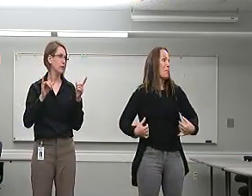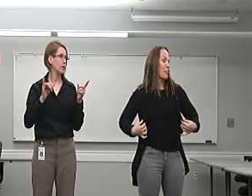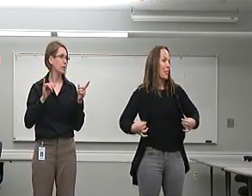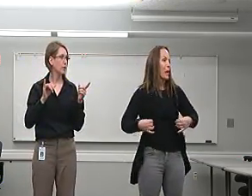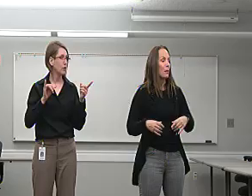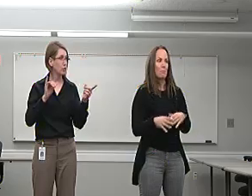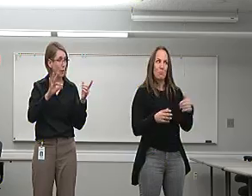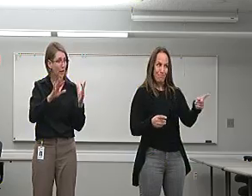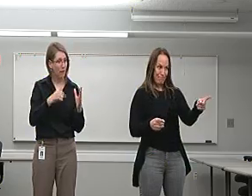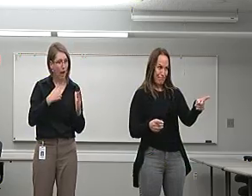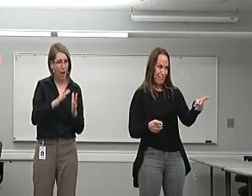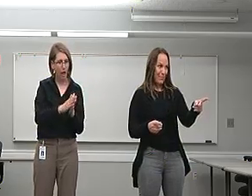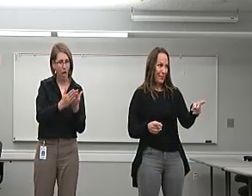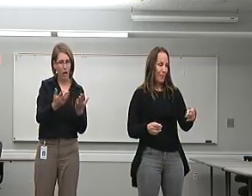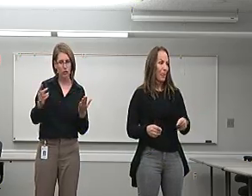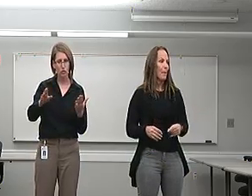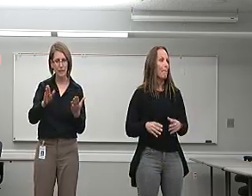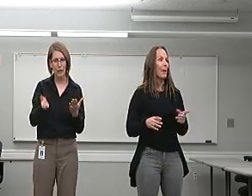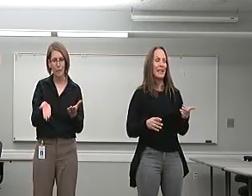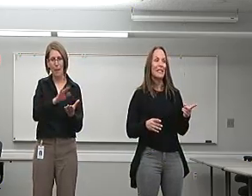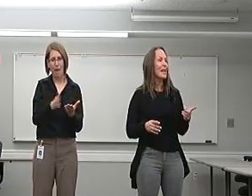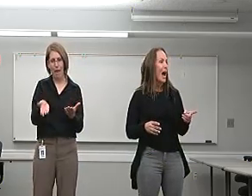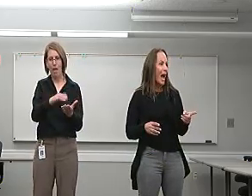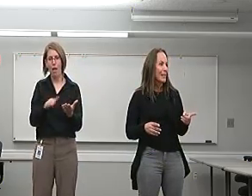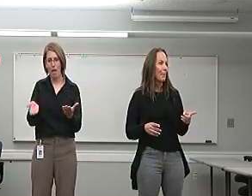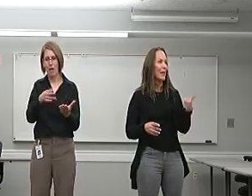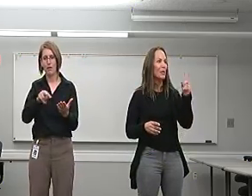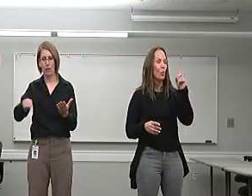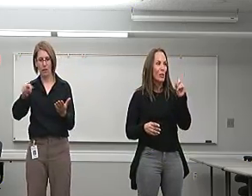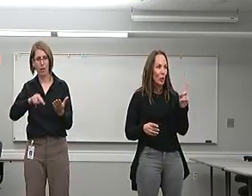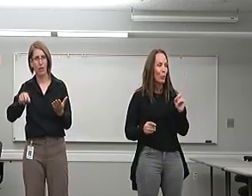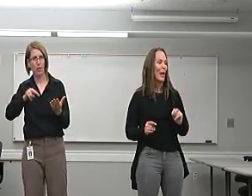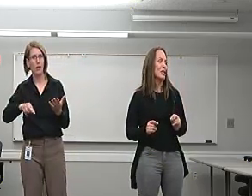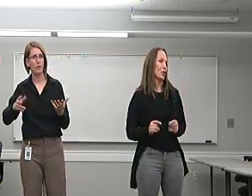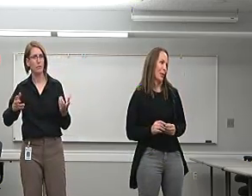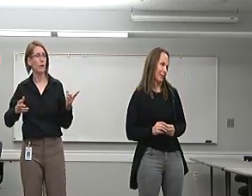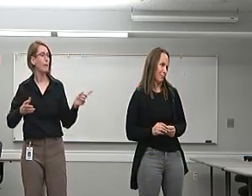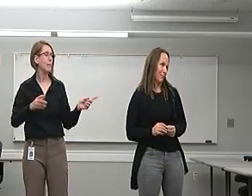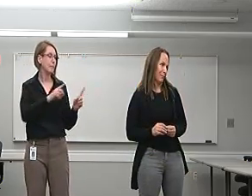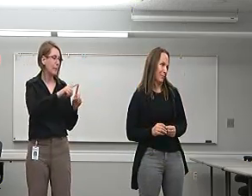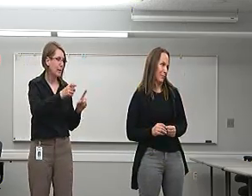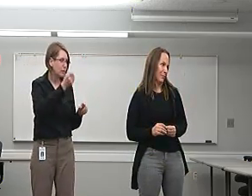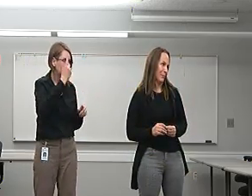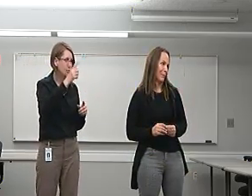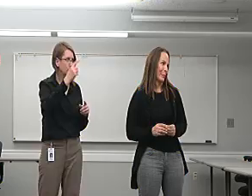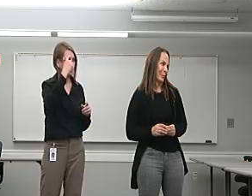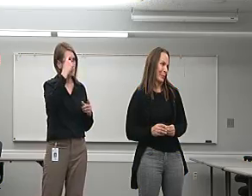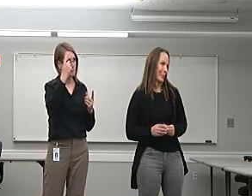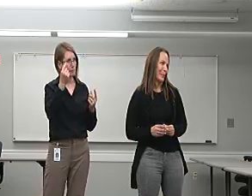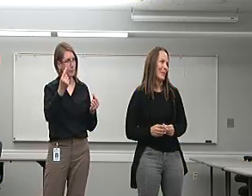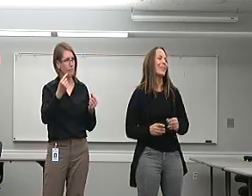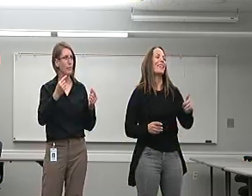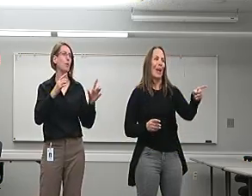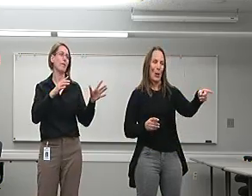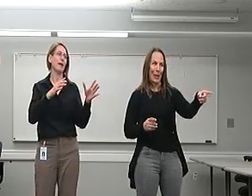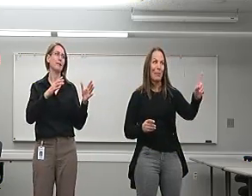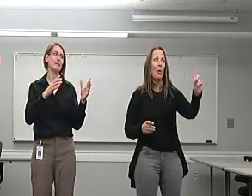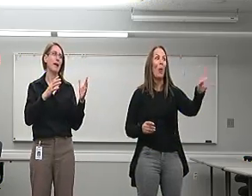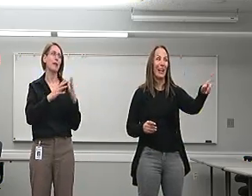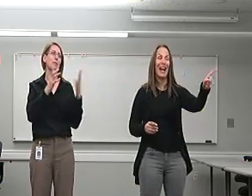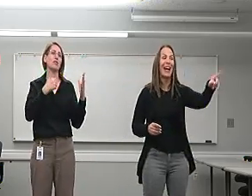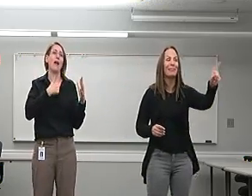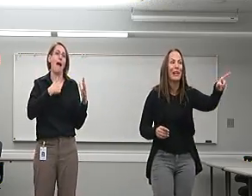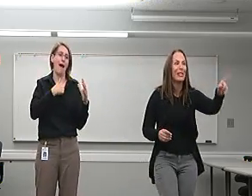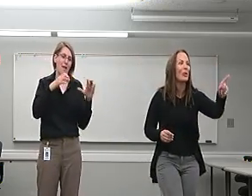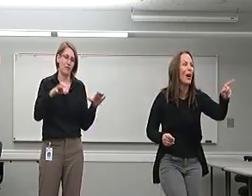but that's as far as it's gone. But it's not, because what's her brain doing? Well, I mean, as far as I have gone. Okay, but you are